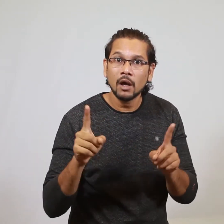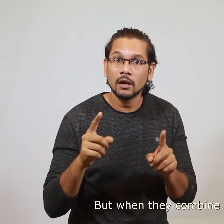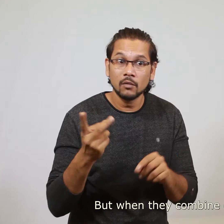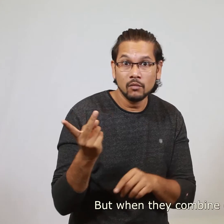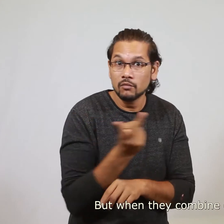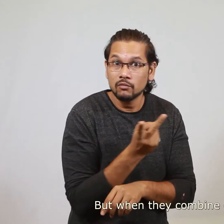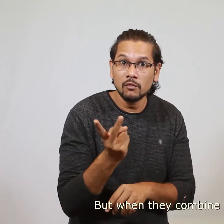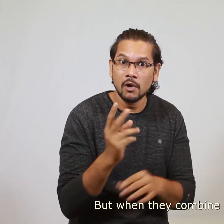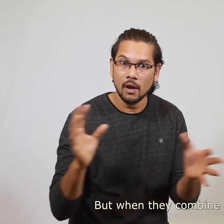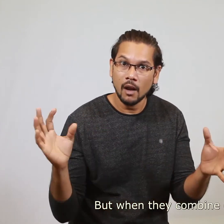But when they combine chemically,